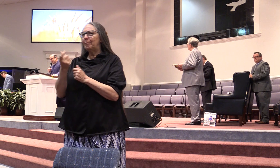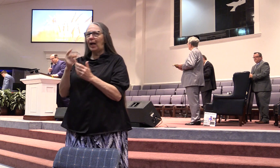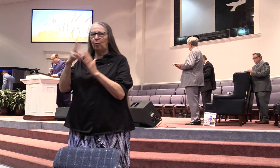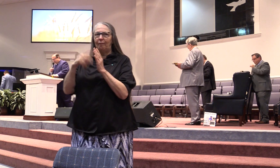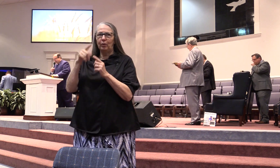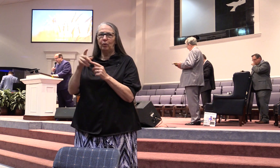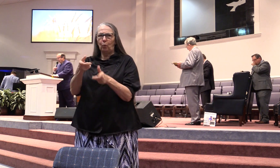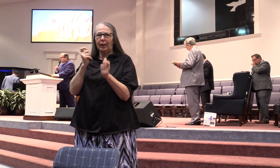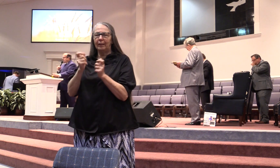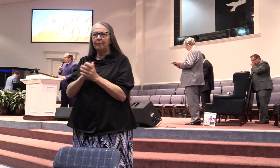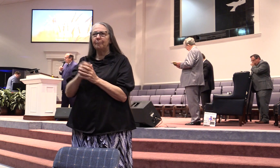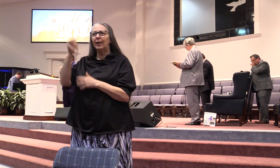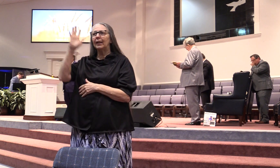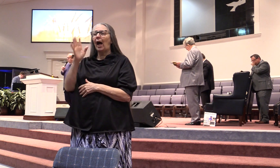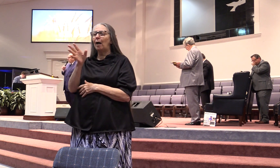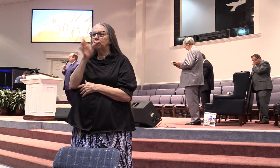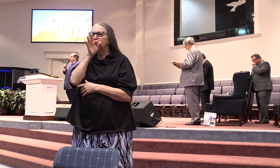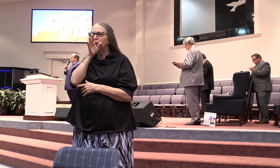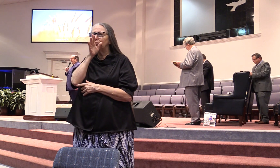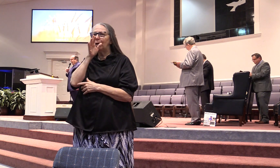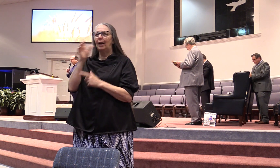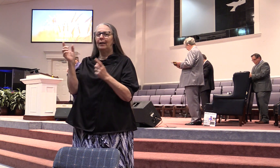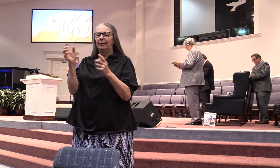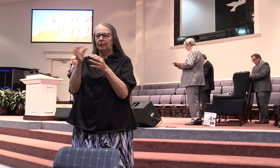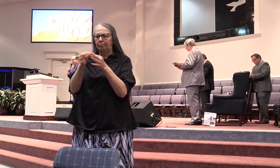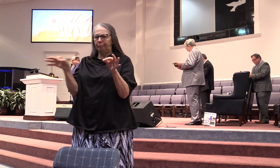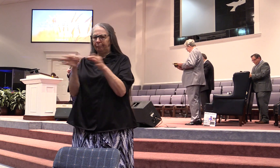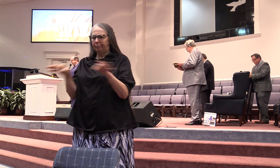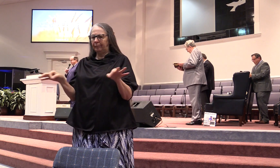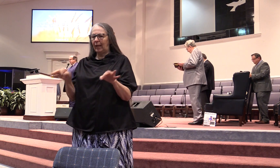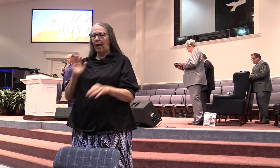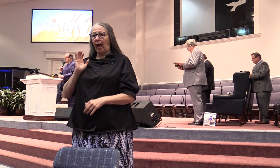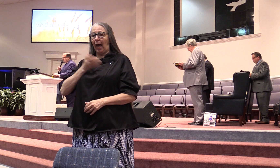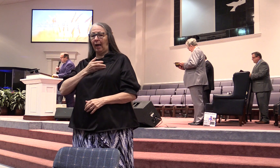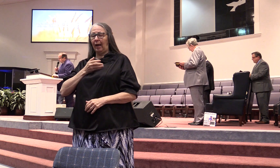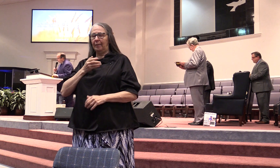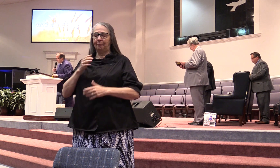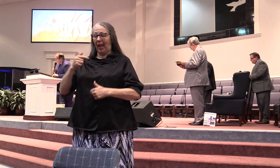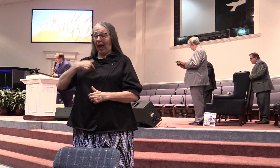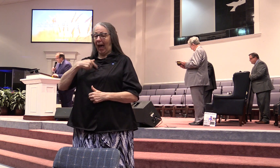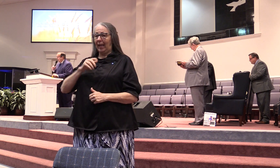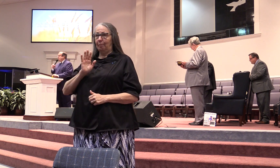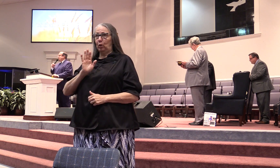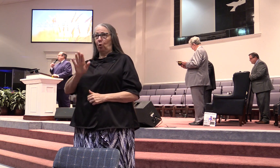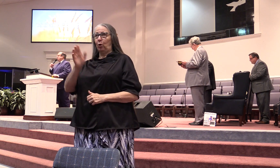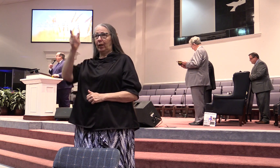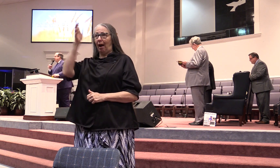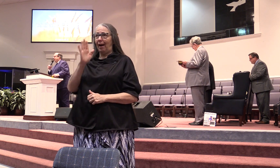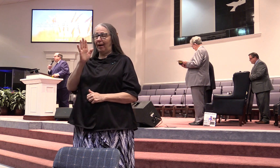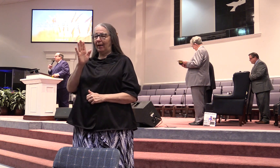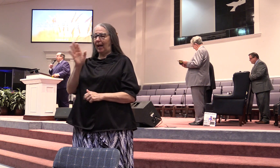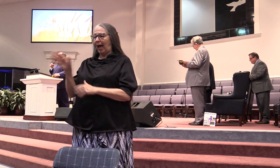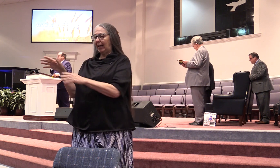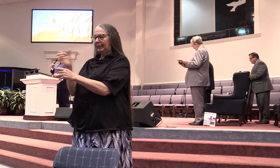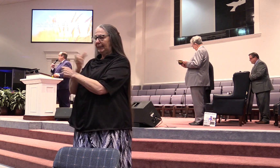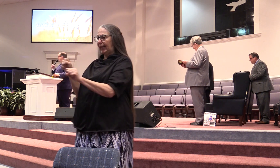read quickly. And God spake all these words, saying, I am the Lord thy God, which have brought thee out of the land of Egypt, out of the